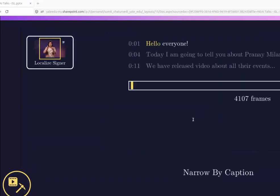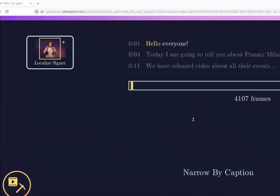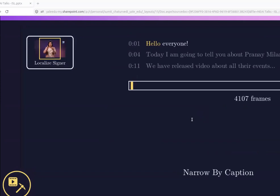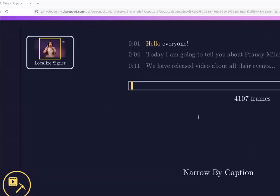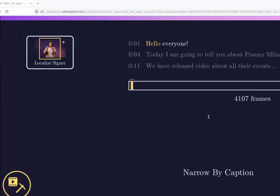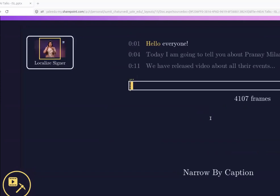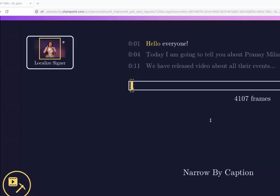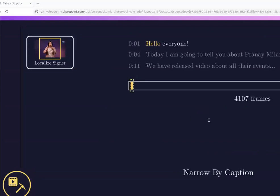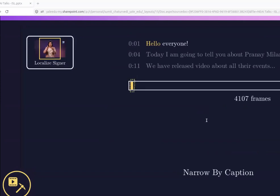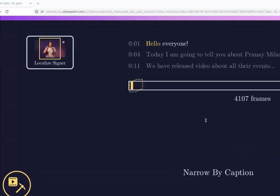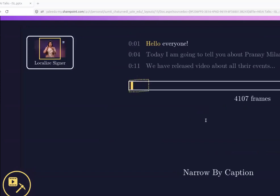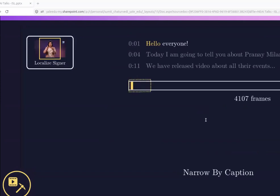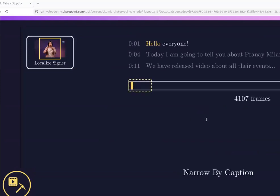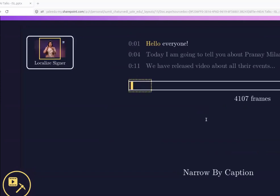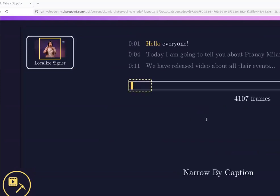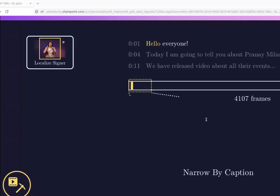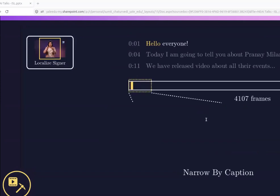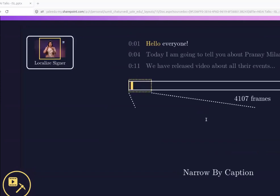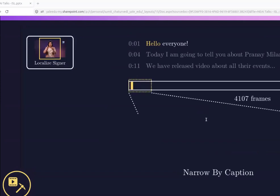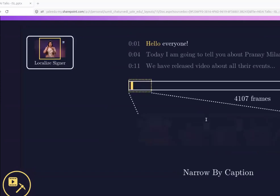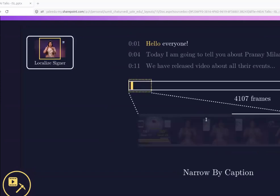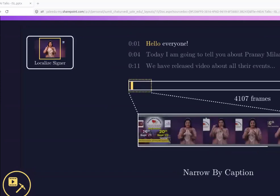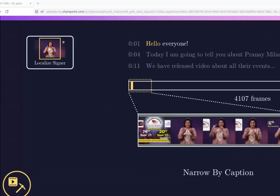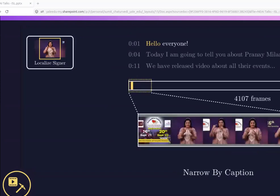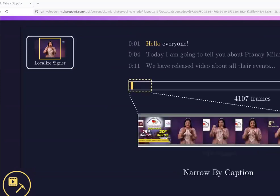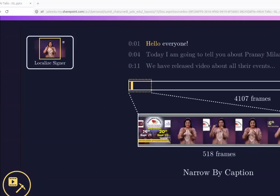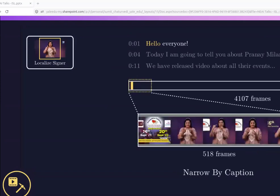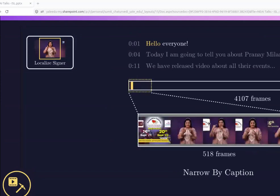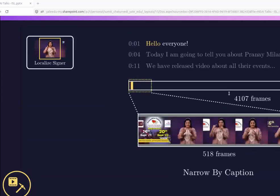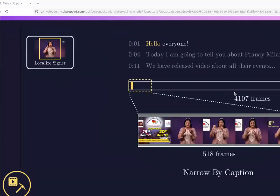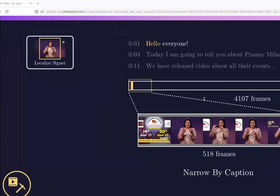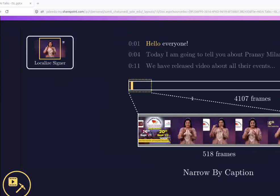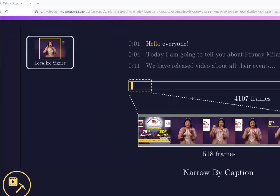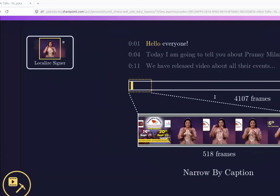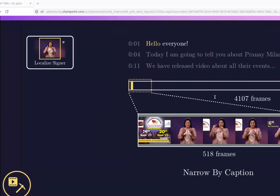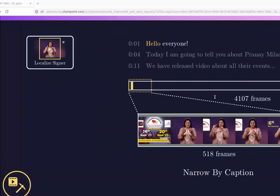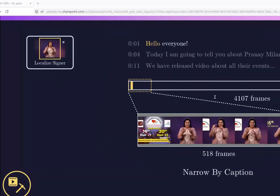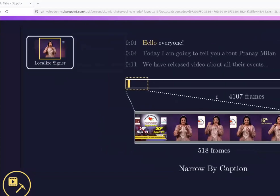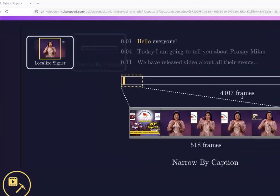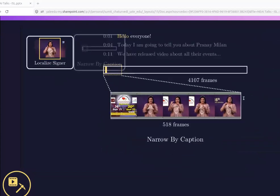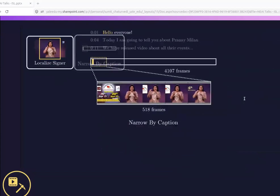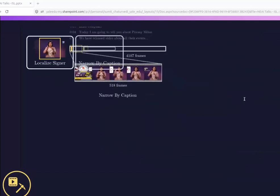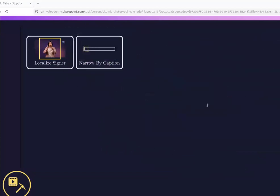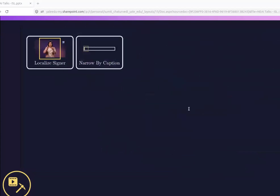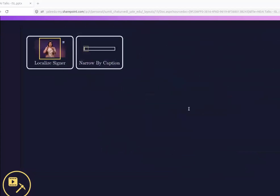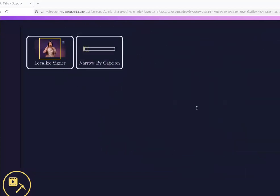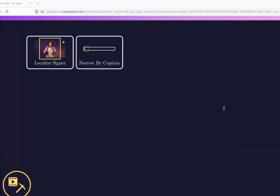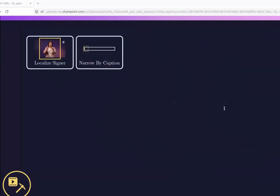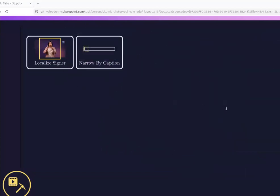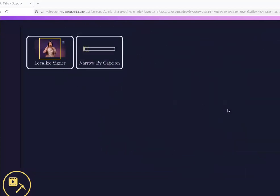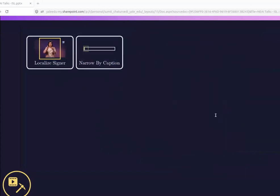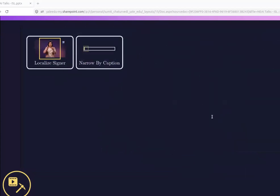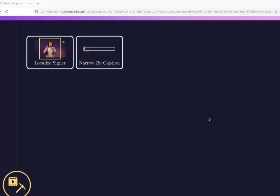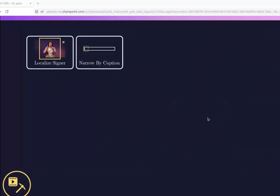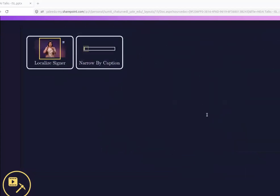video. So say we want examples of the sign hello. We look up where the caption says hello. That alone takes us